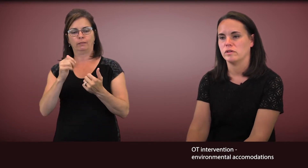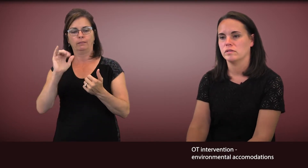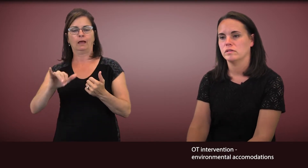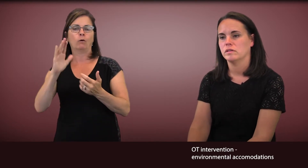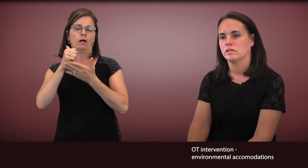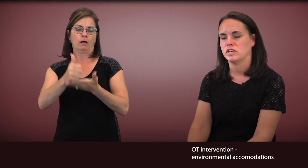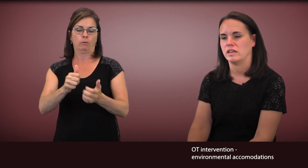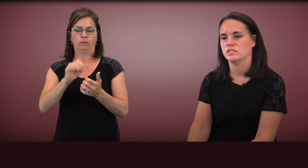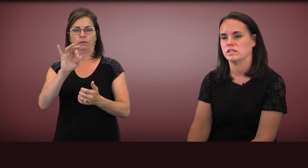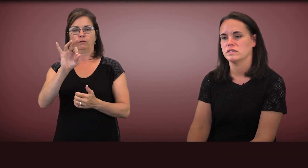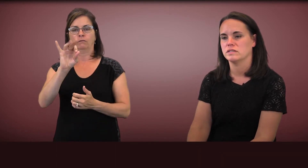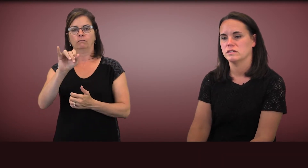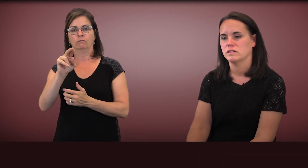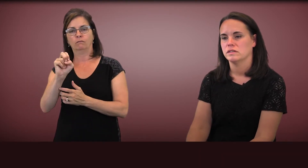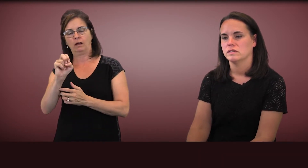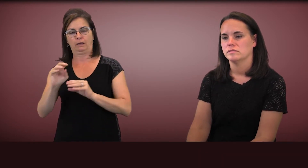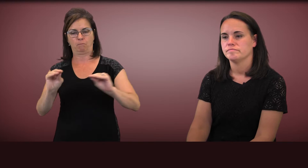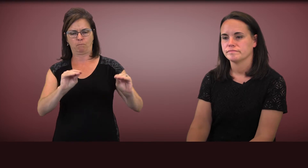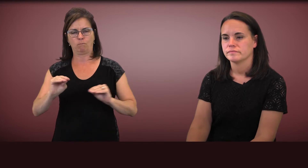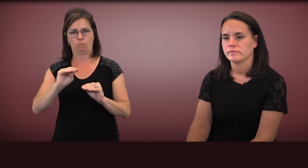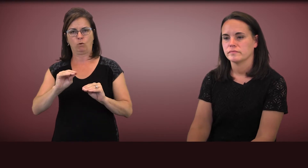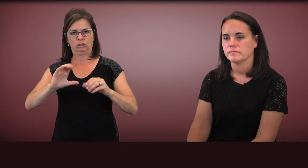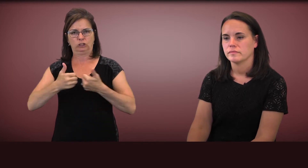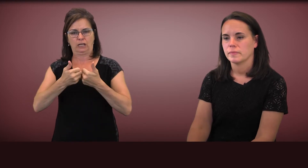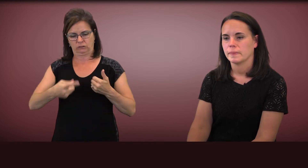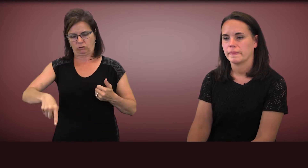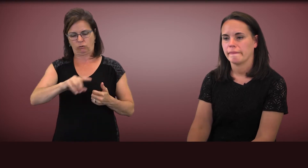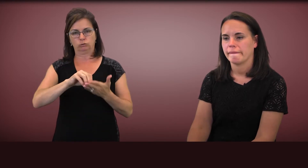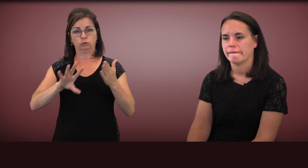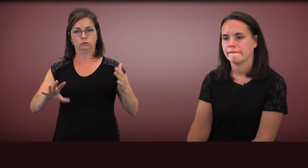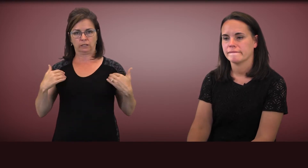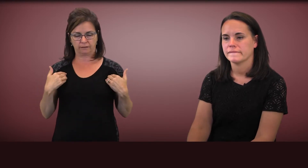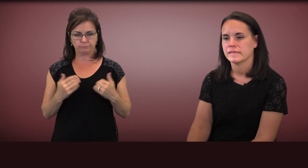fine motor challenges.